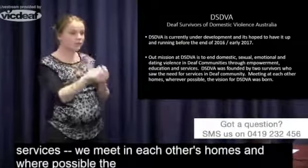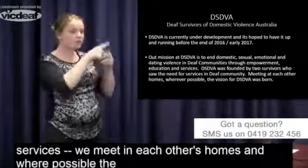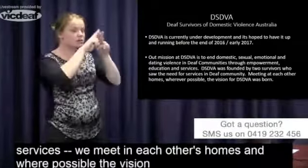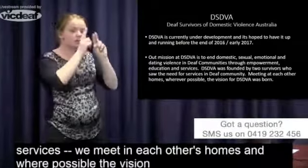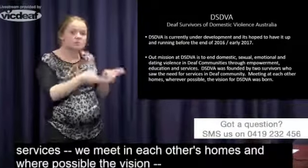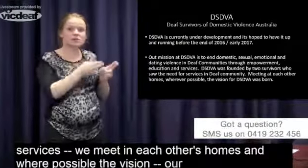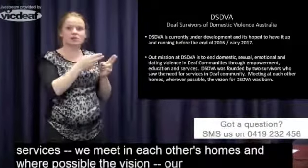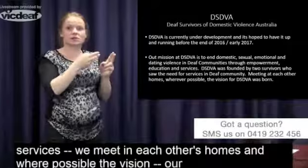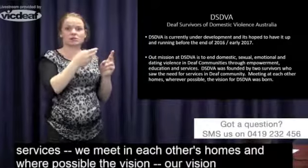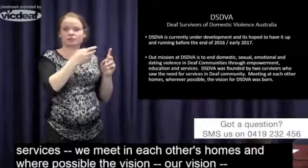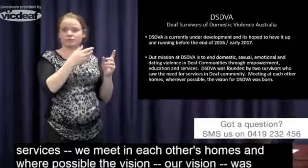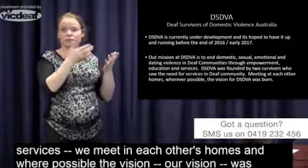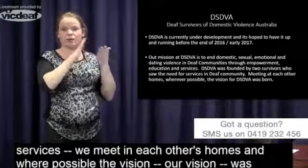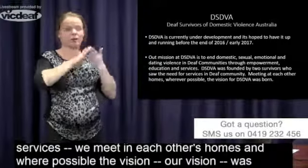help and you can't find any,